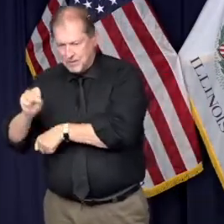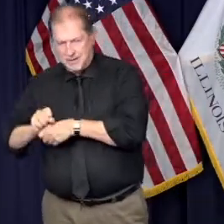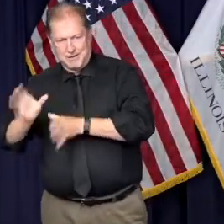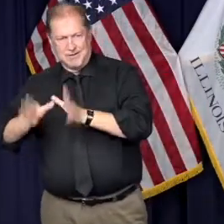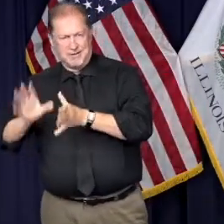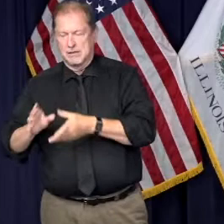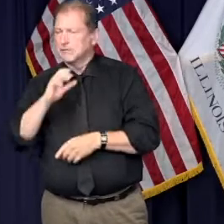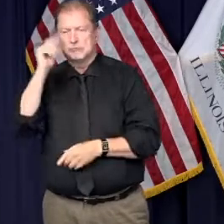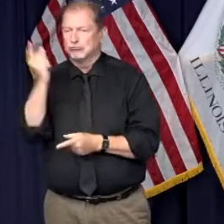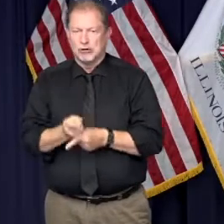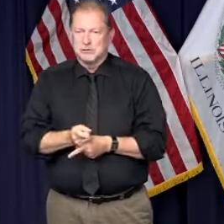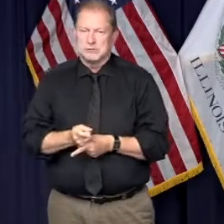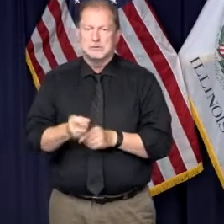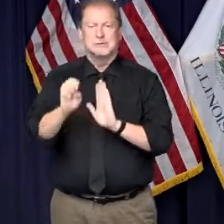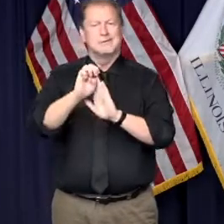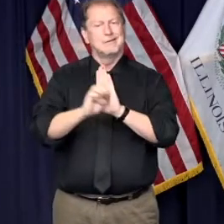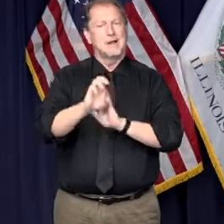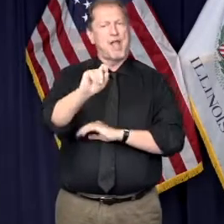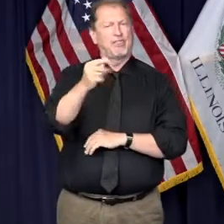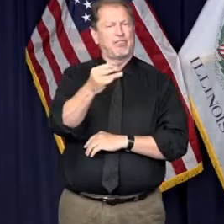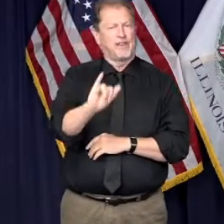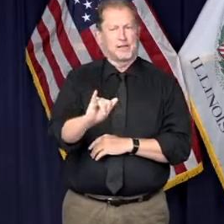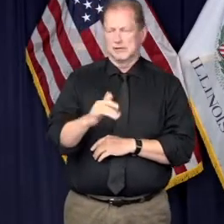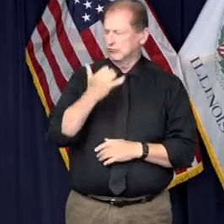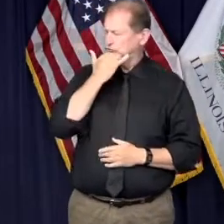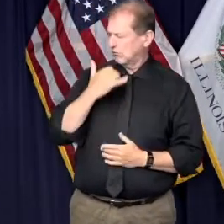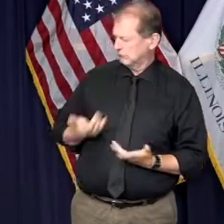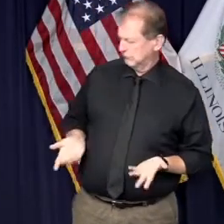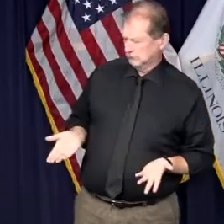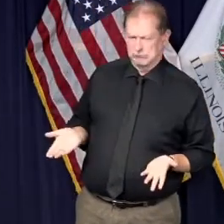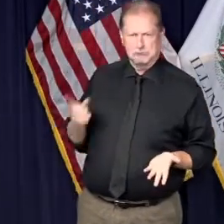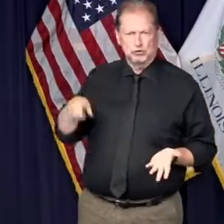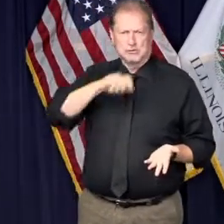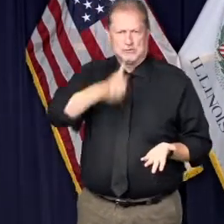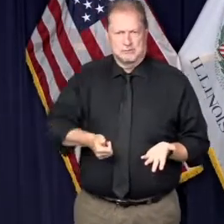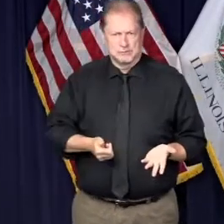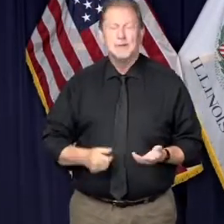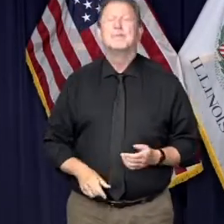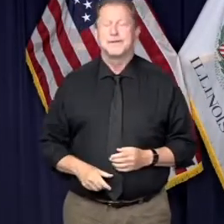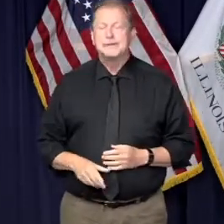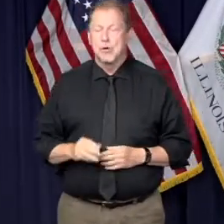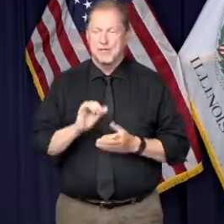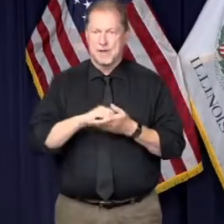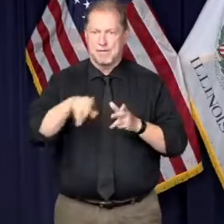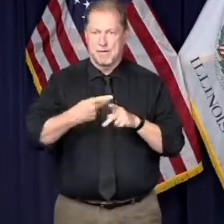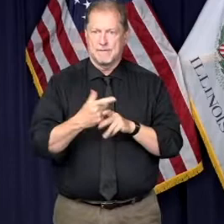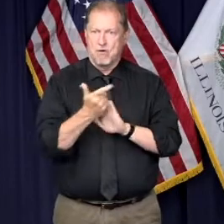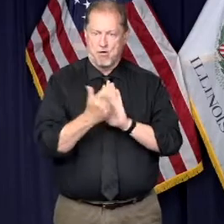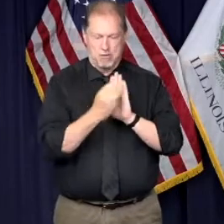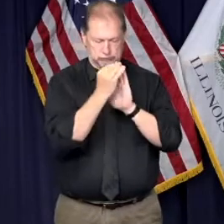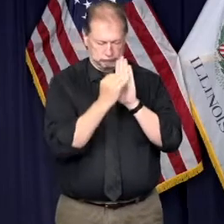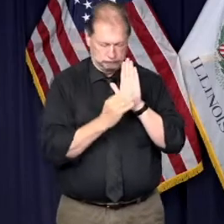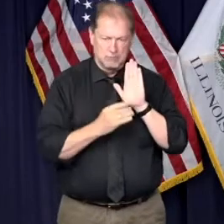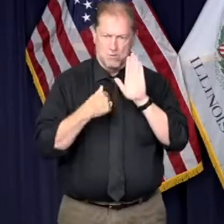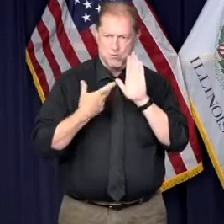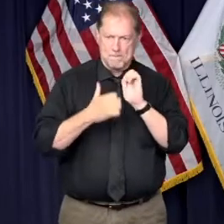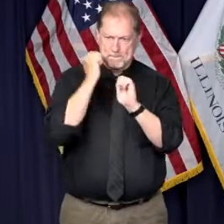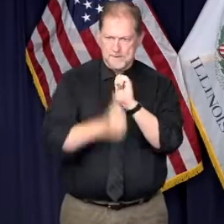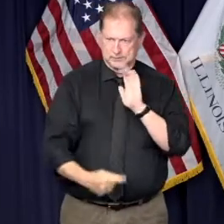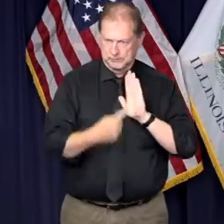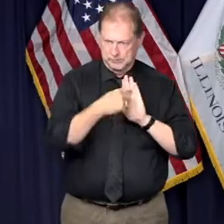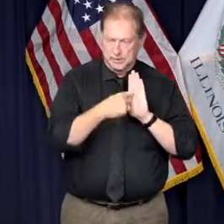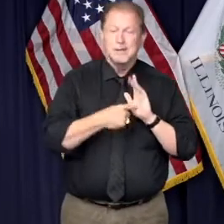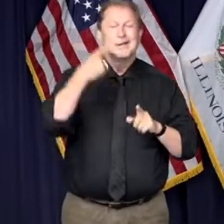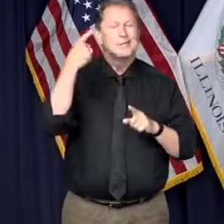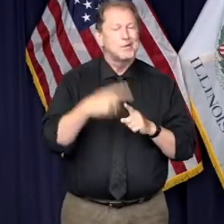ethics legislation, no doubt about it. In addition to that, I would say I am concerned overall.